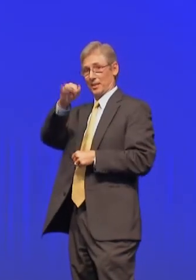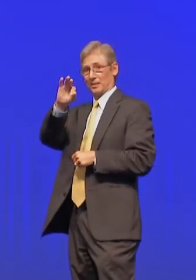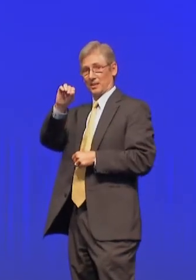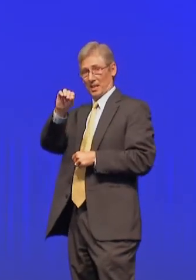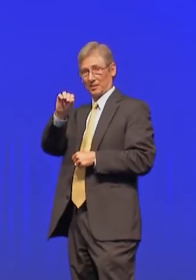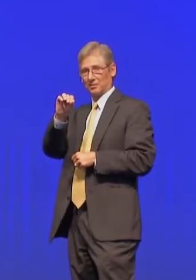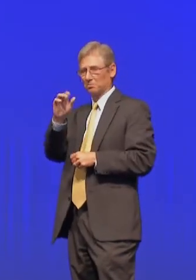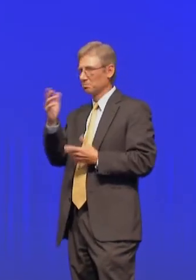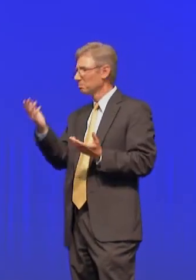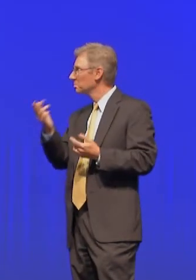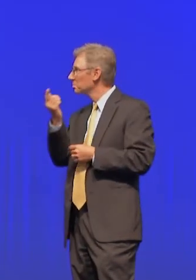of ADA.